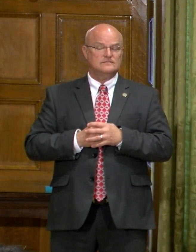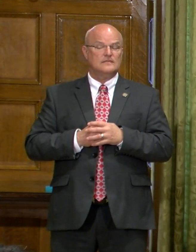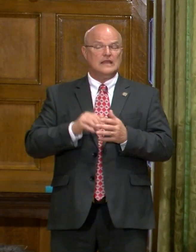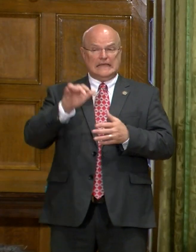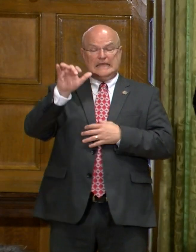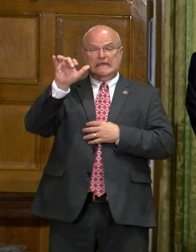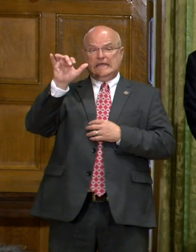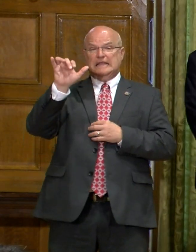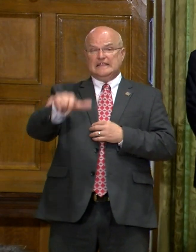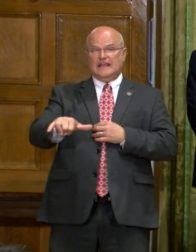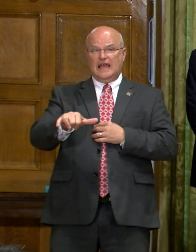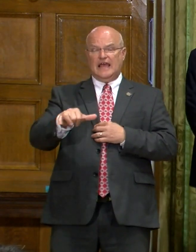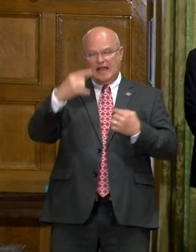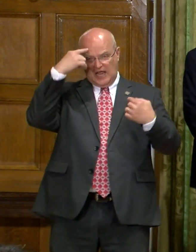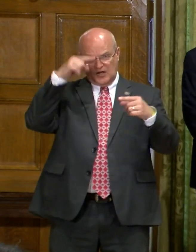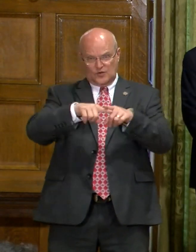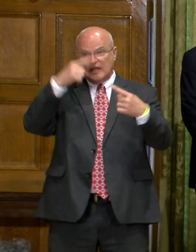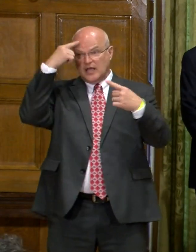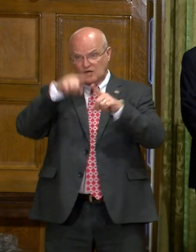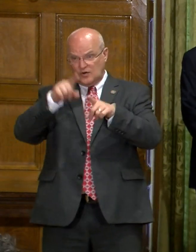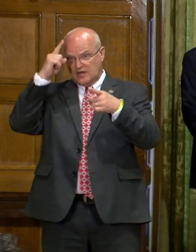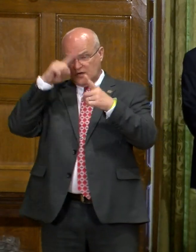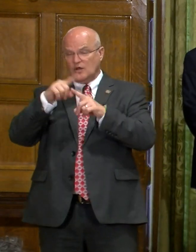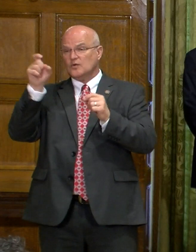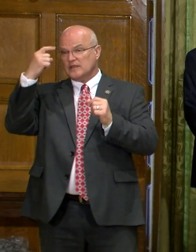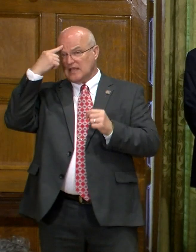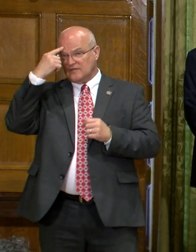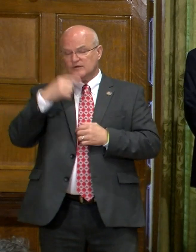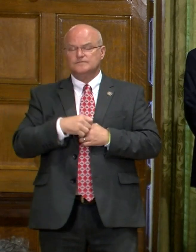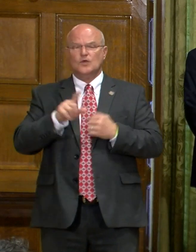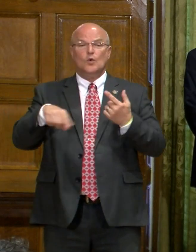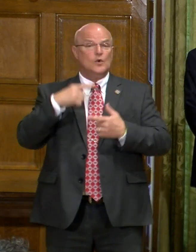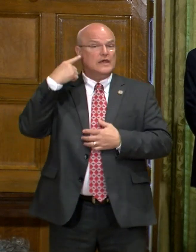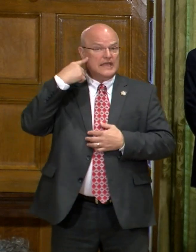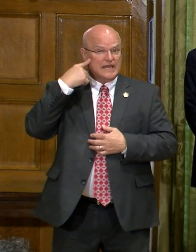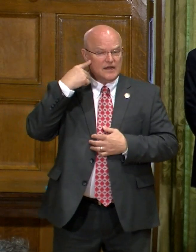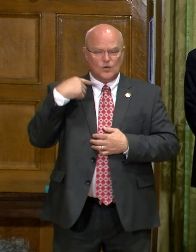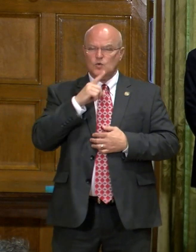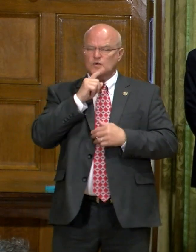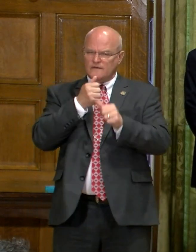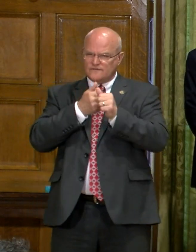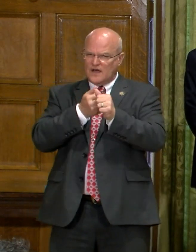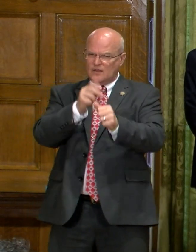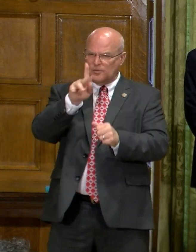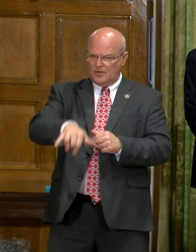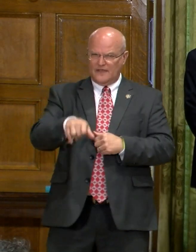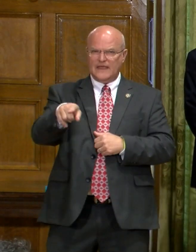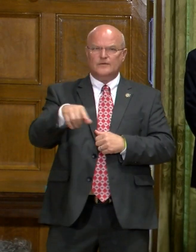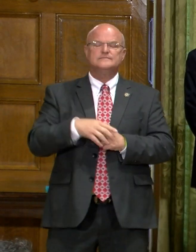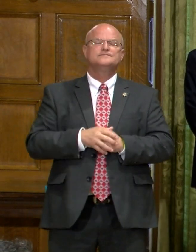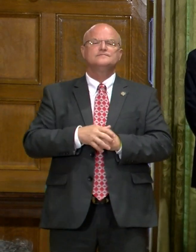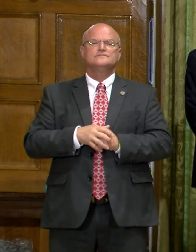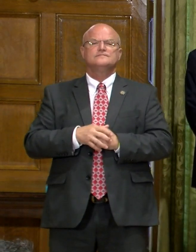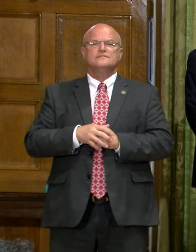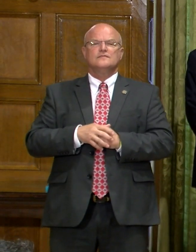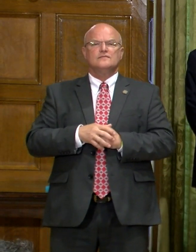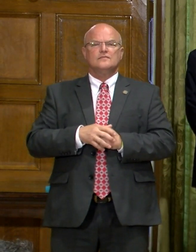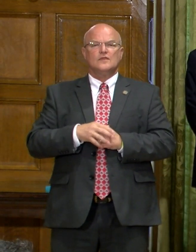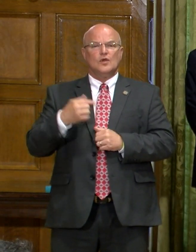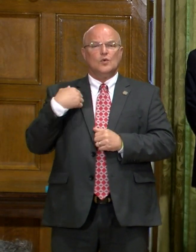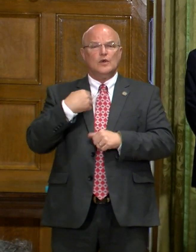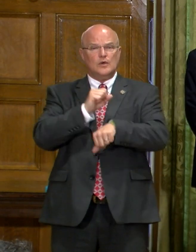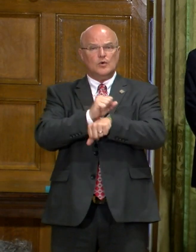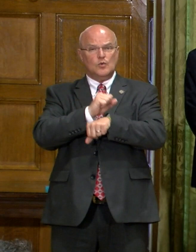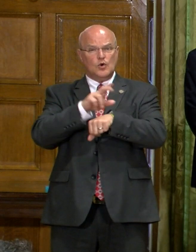But I agree with everything the governor has said. When we hear about these, and we'll definitely follow up on this one,